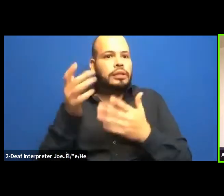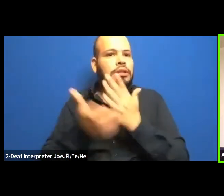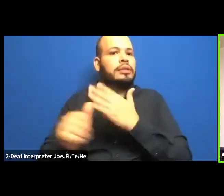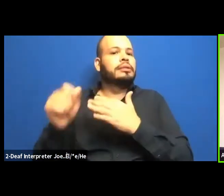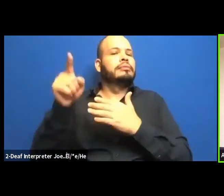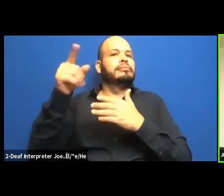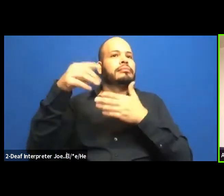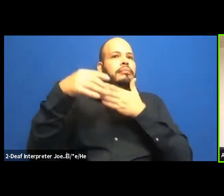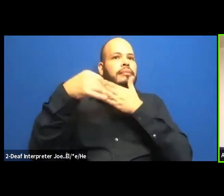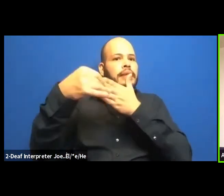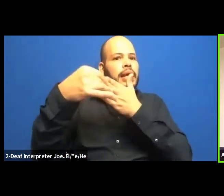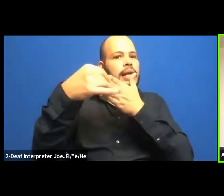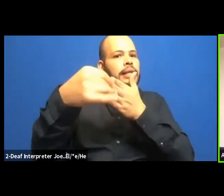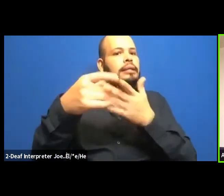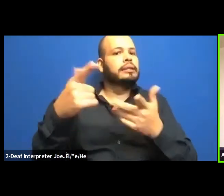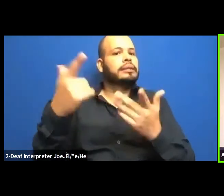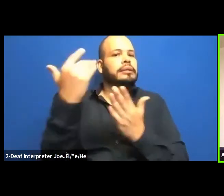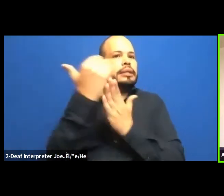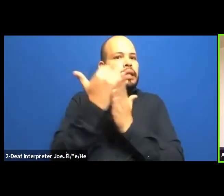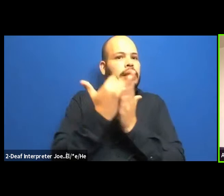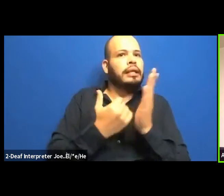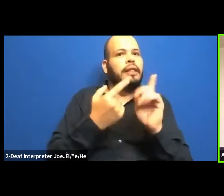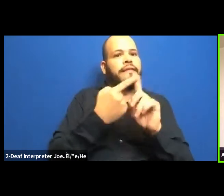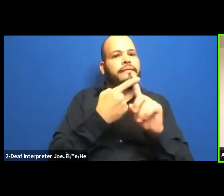That's really understanding that